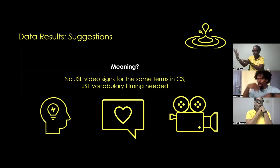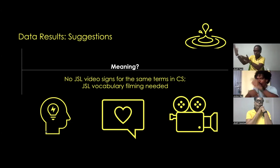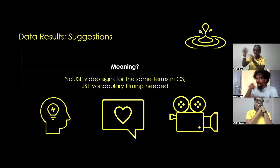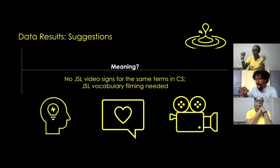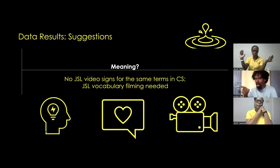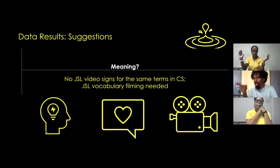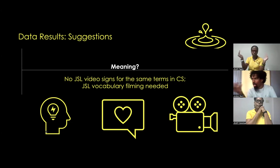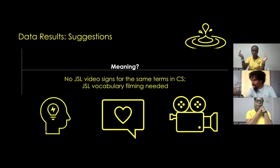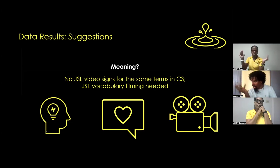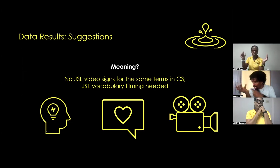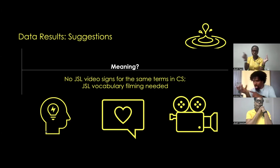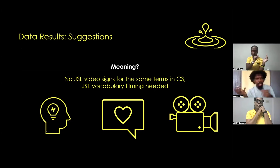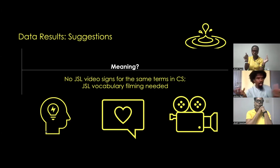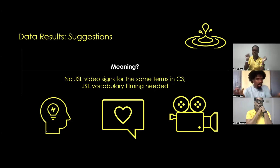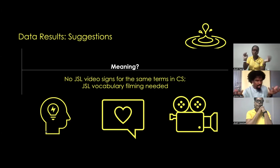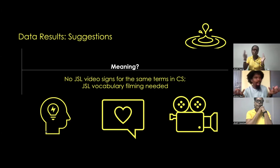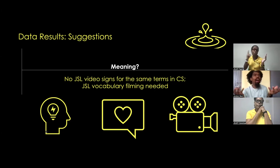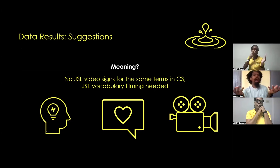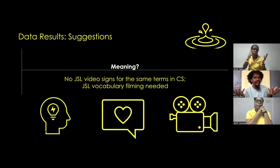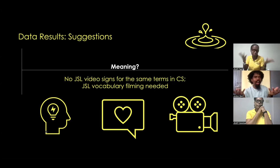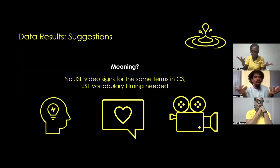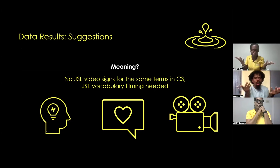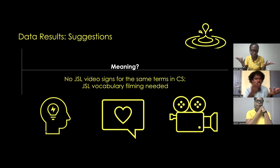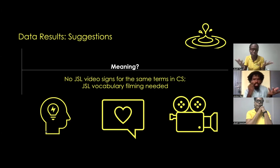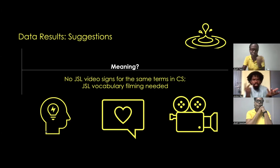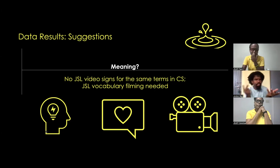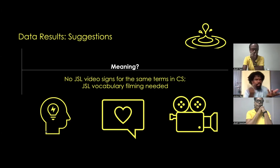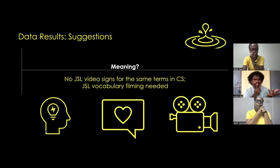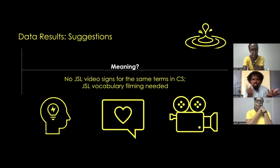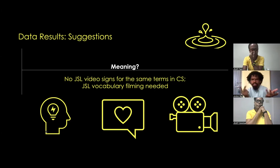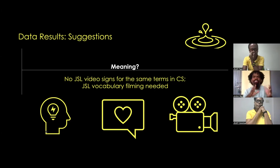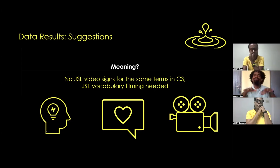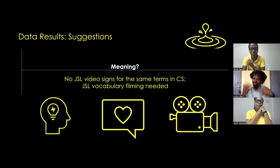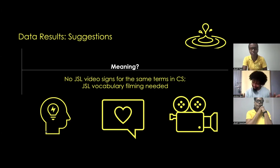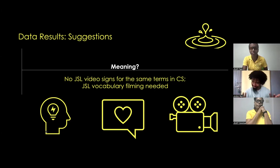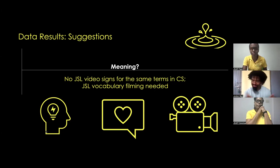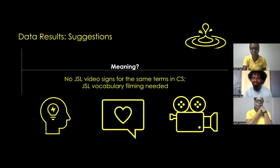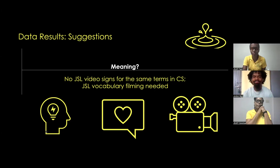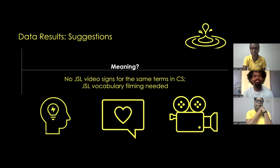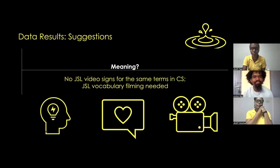Following country sign, collecting the data and comparing both country sign and Jamaican Sign Language.